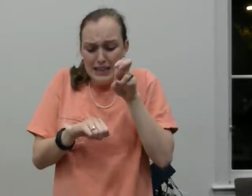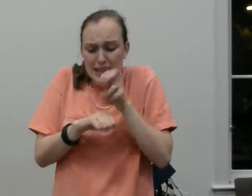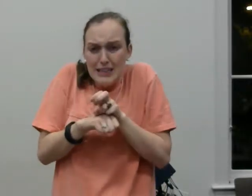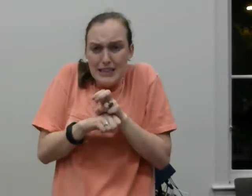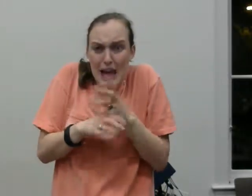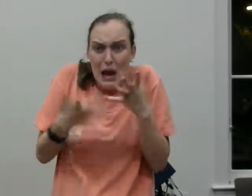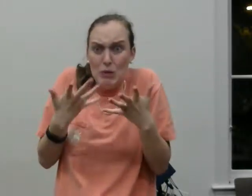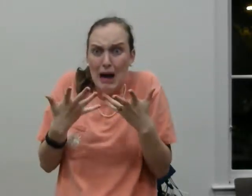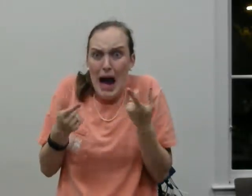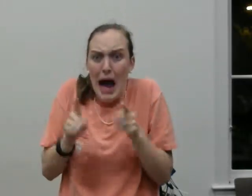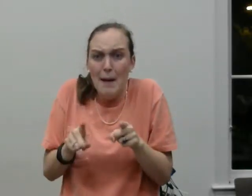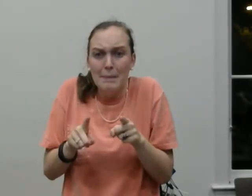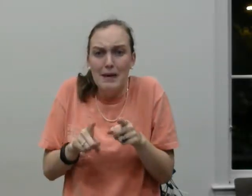bumblebee.